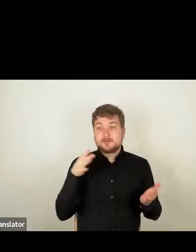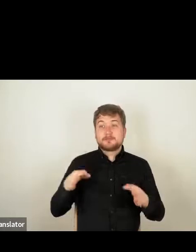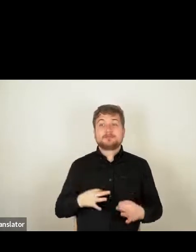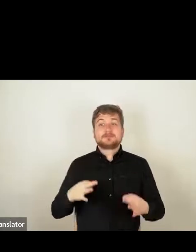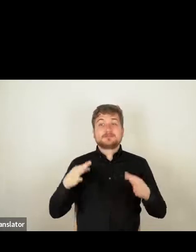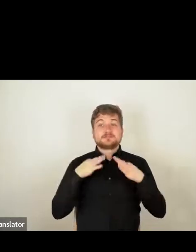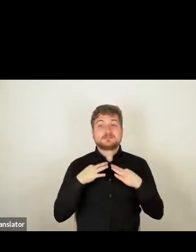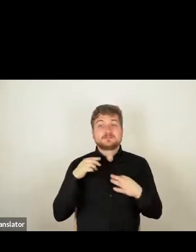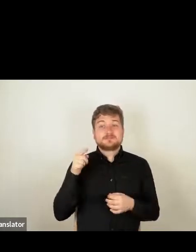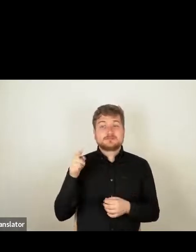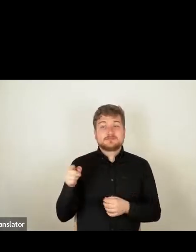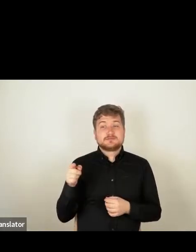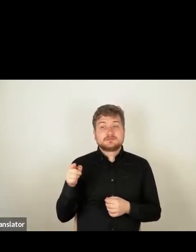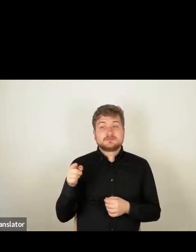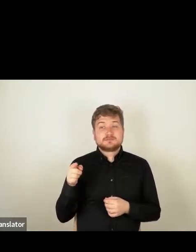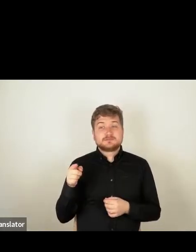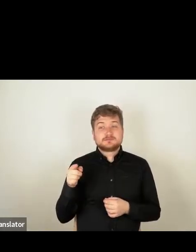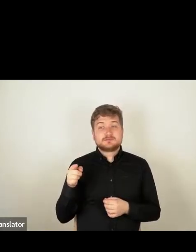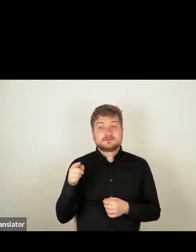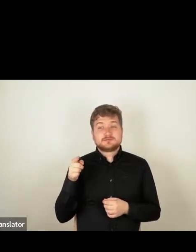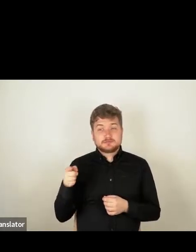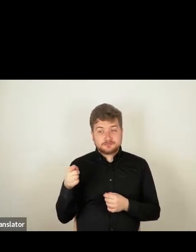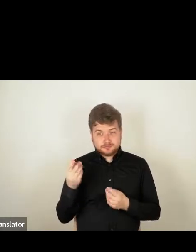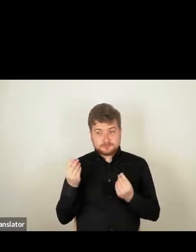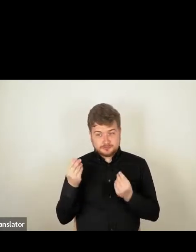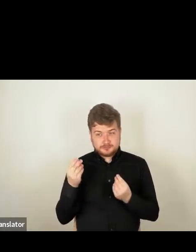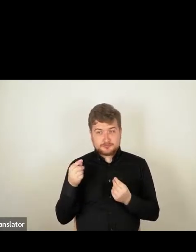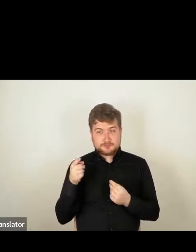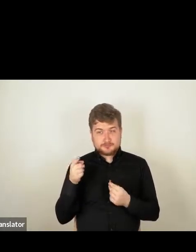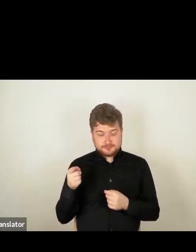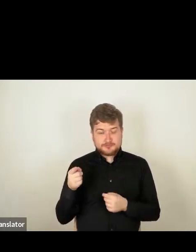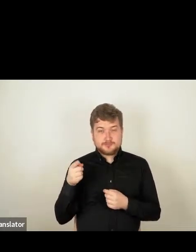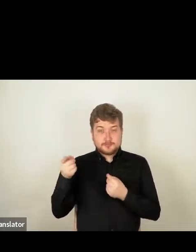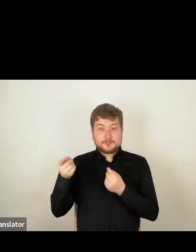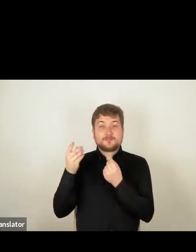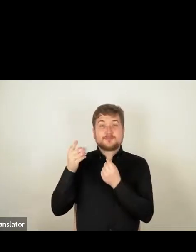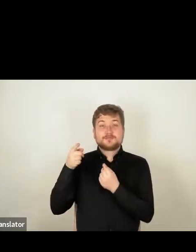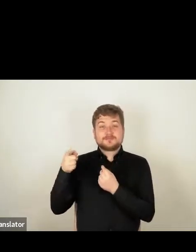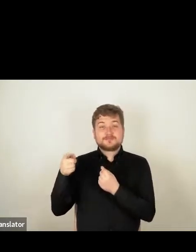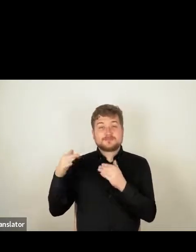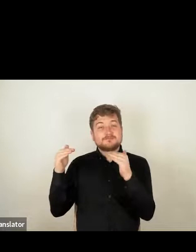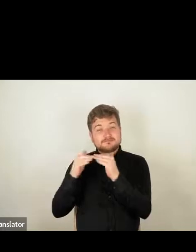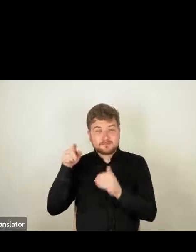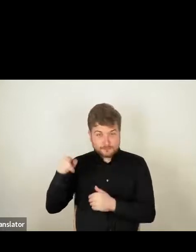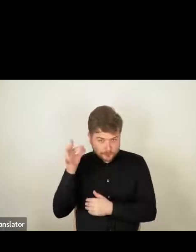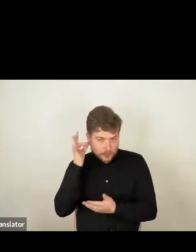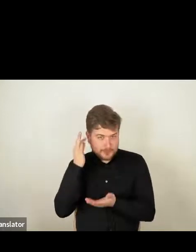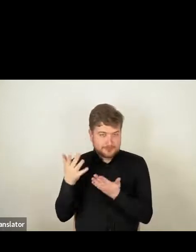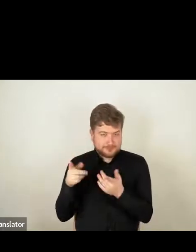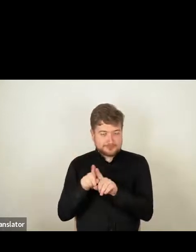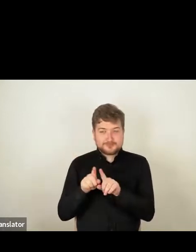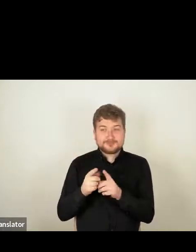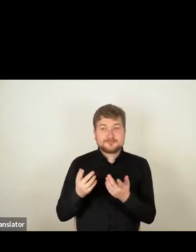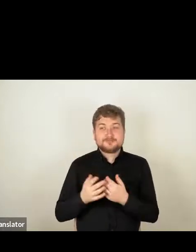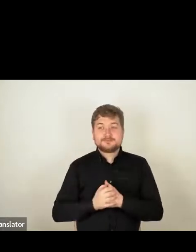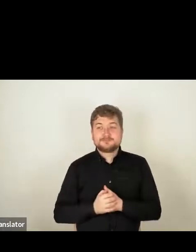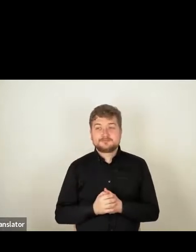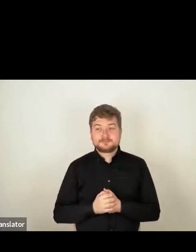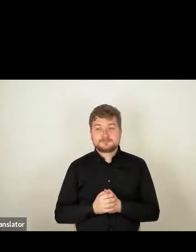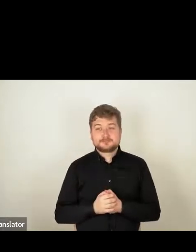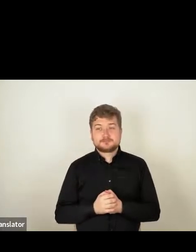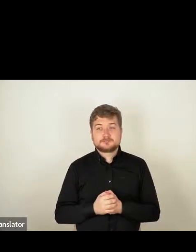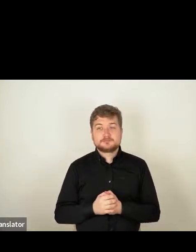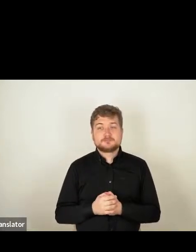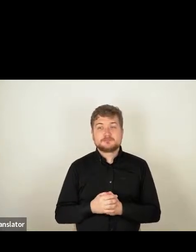So there's a lot of movement forward, but that was political will. Prime ministers tend to decide who their cabinet's going to be, and